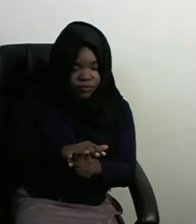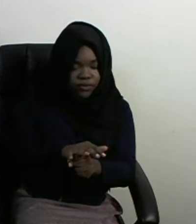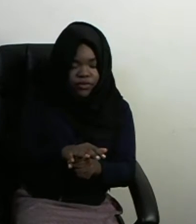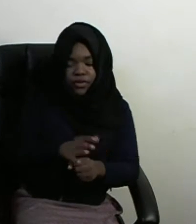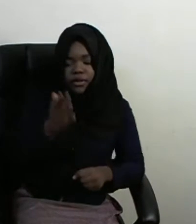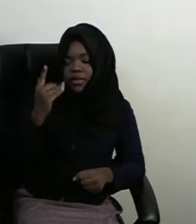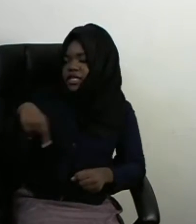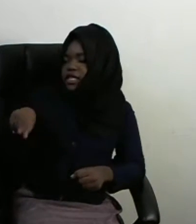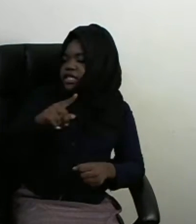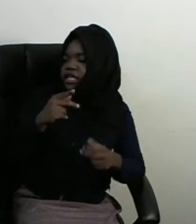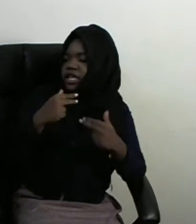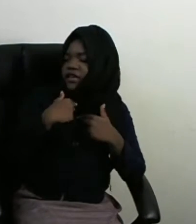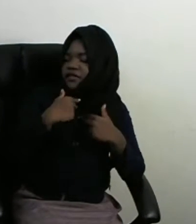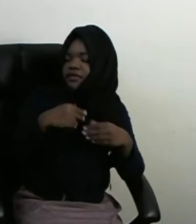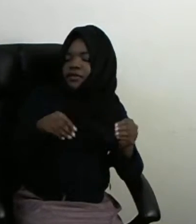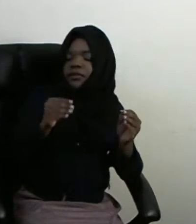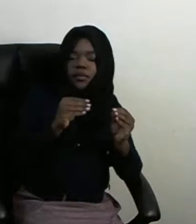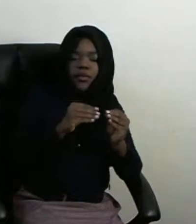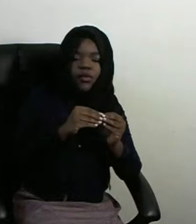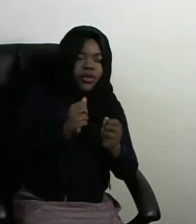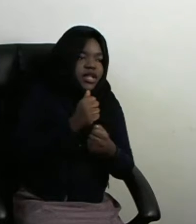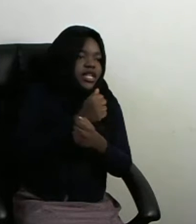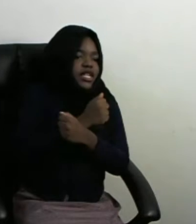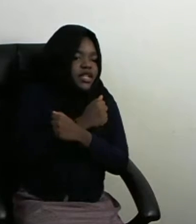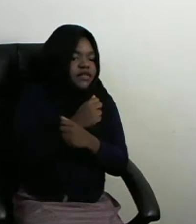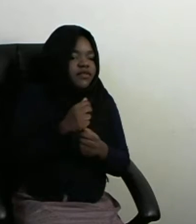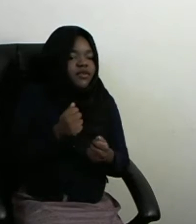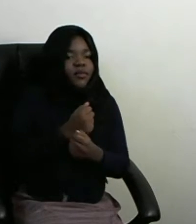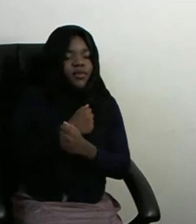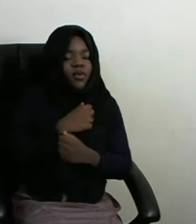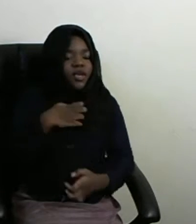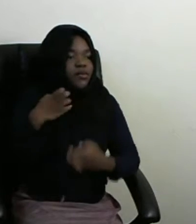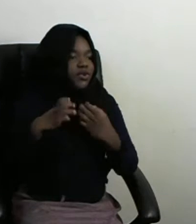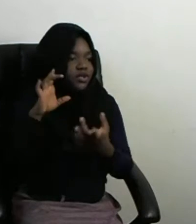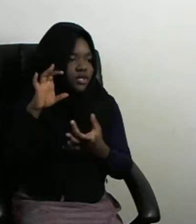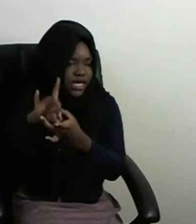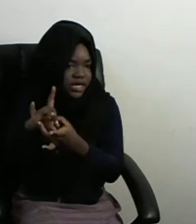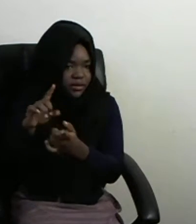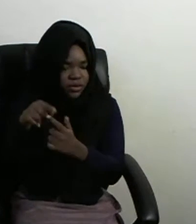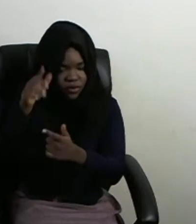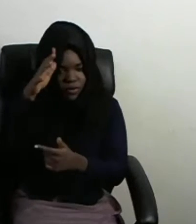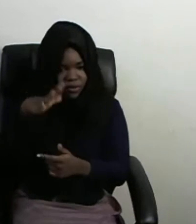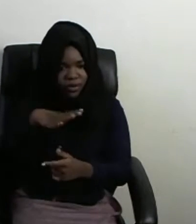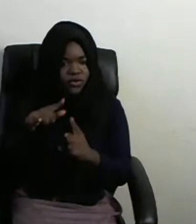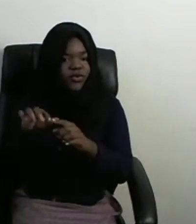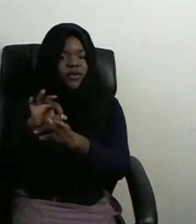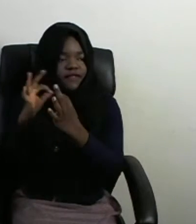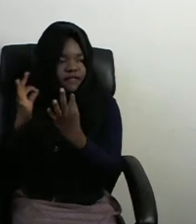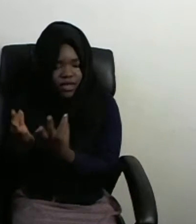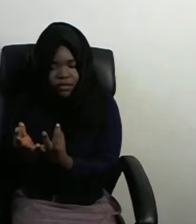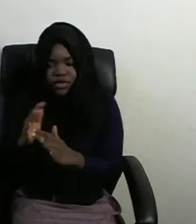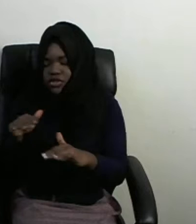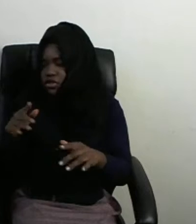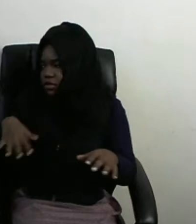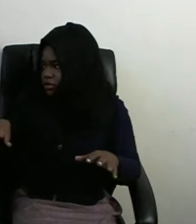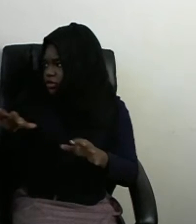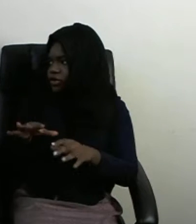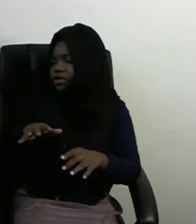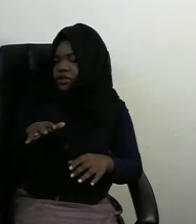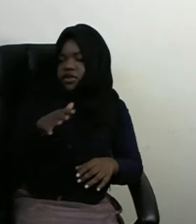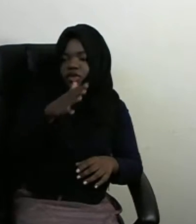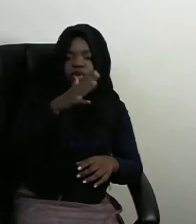they have more love and more emotional attachment to the family and the children,